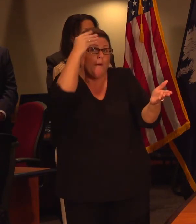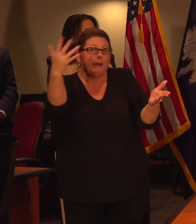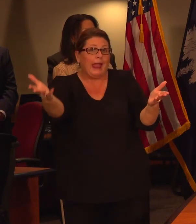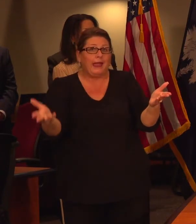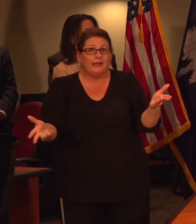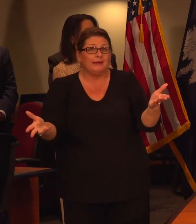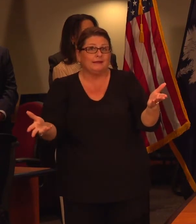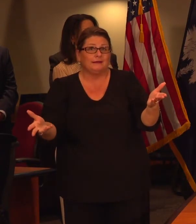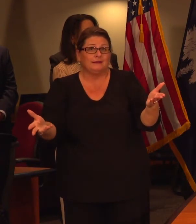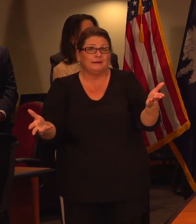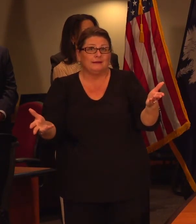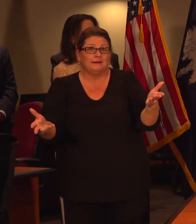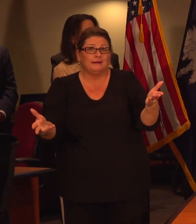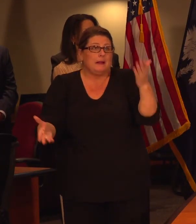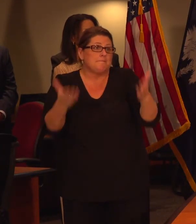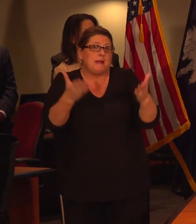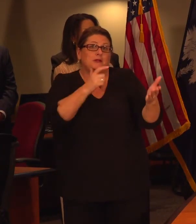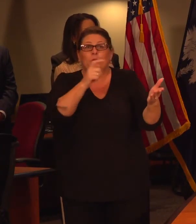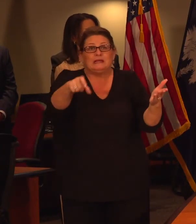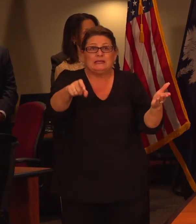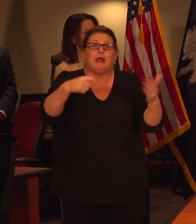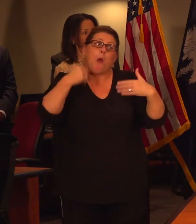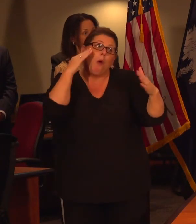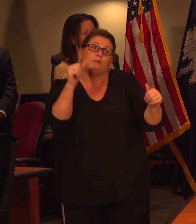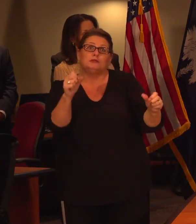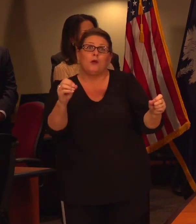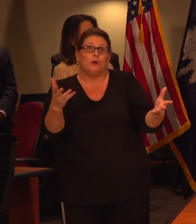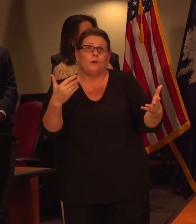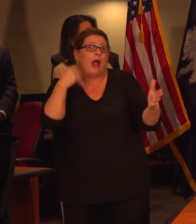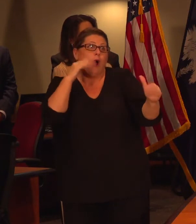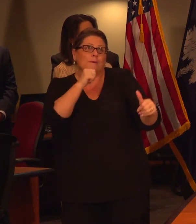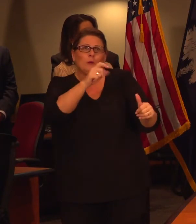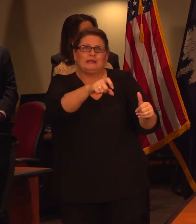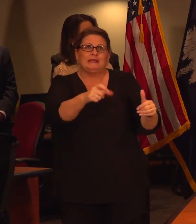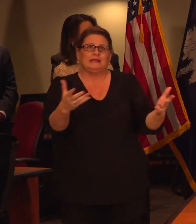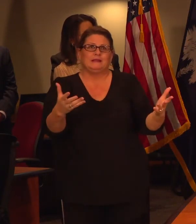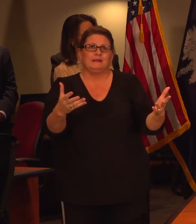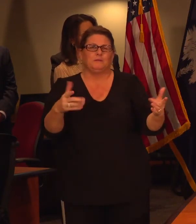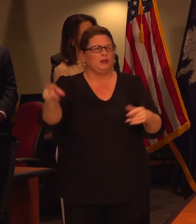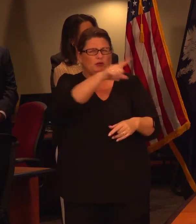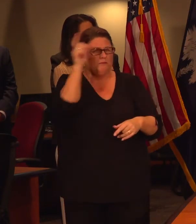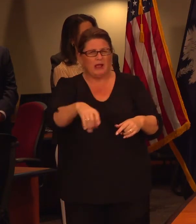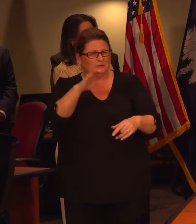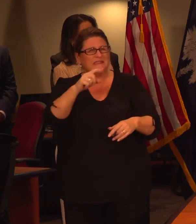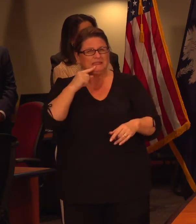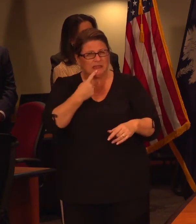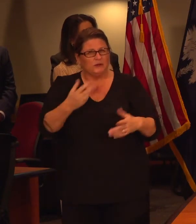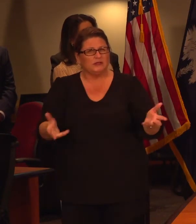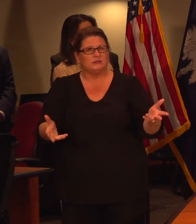part of our plan. Maybe we won't get there. We hope we won't get there. But if people don't take it seriously, we will get